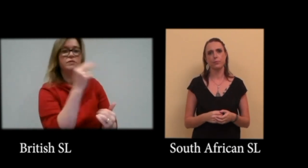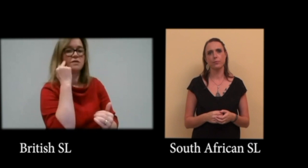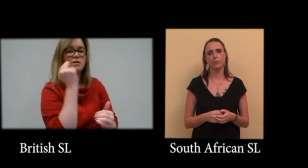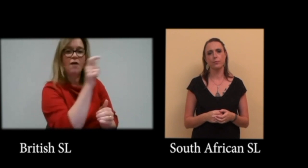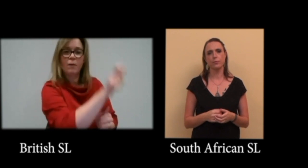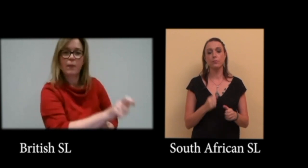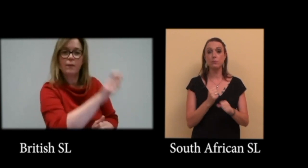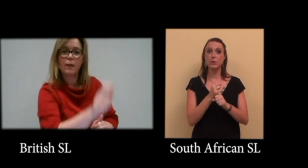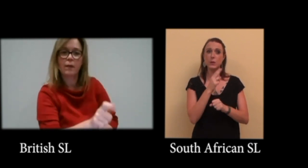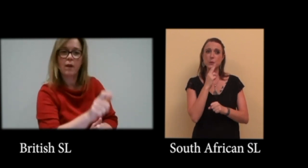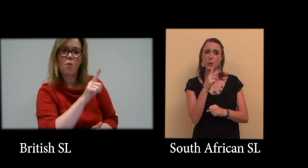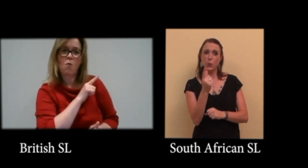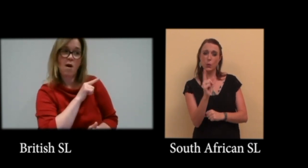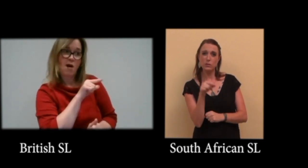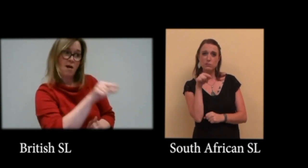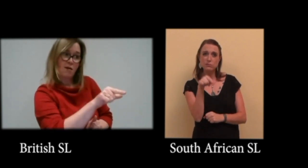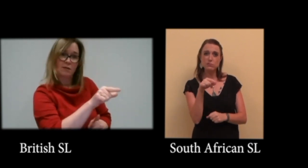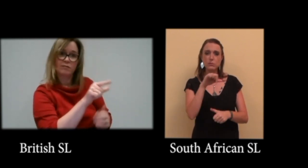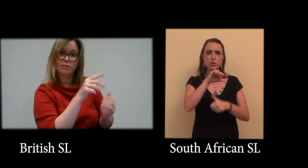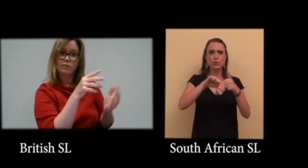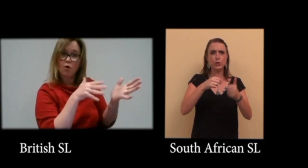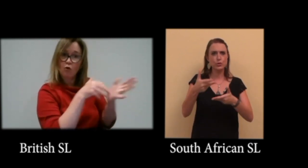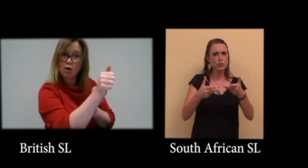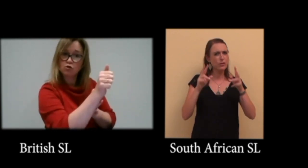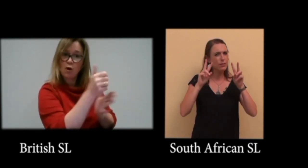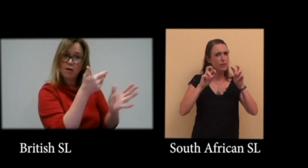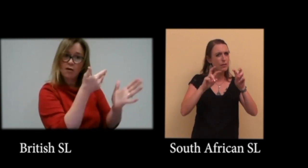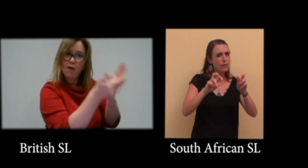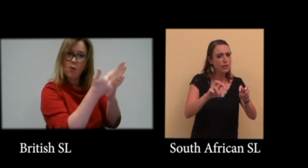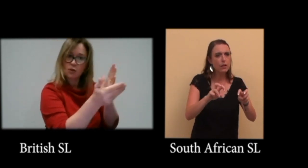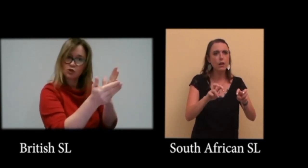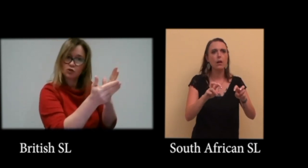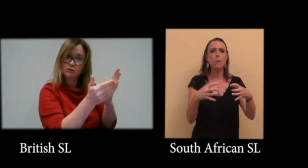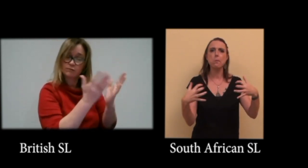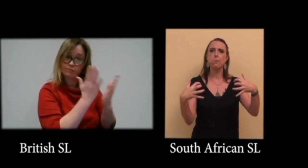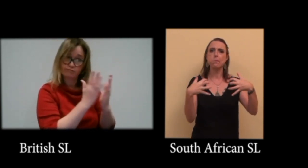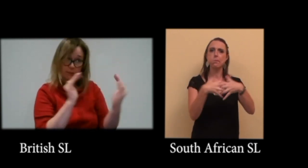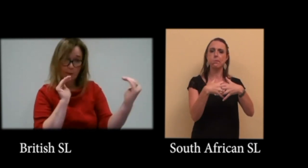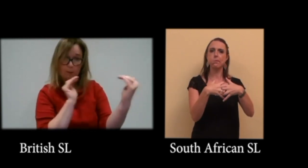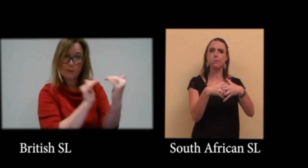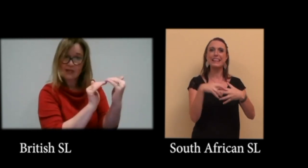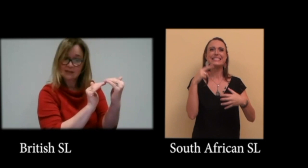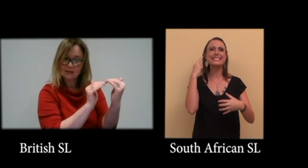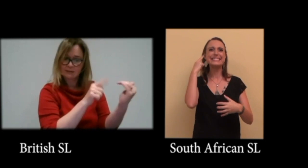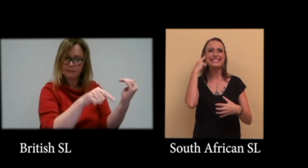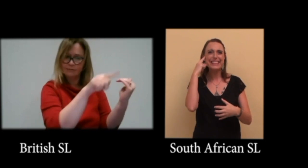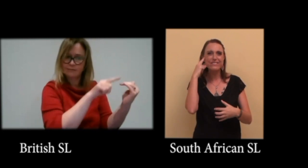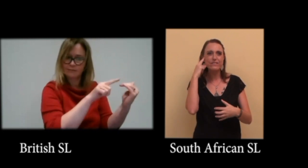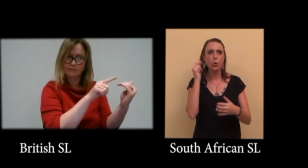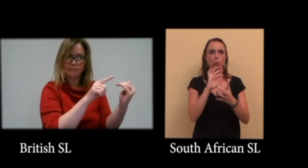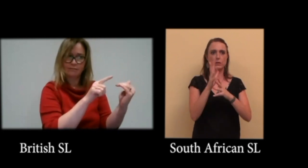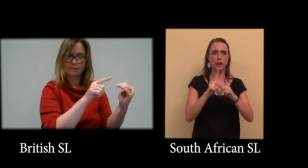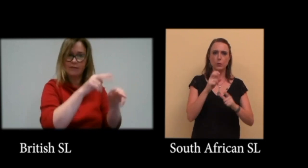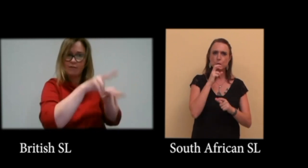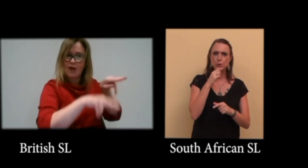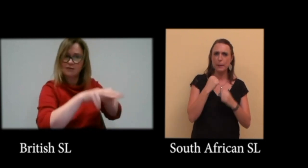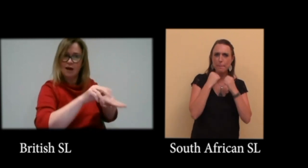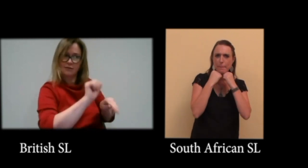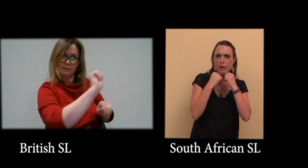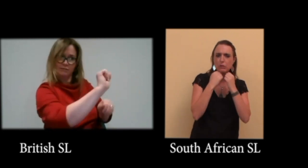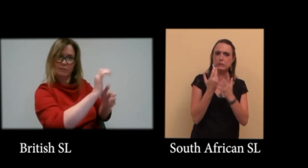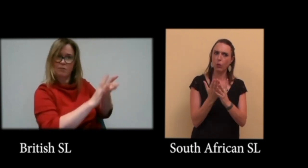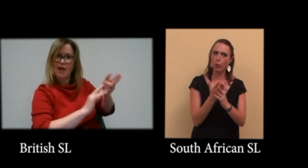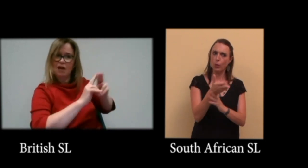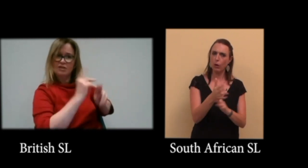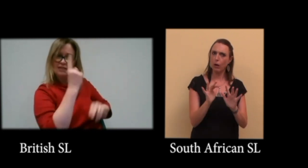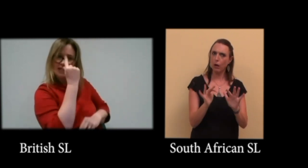services and whether that assessment is appropriate for deaf sign language using parents to